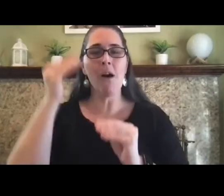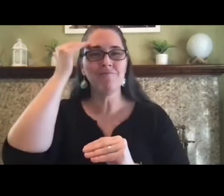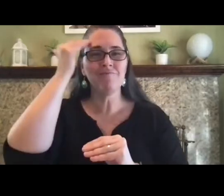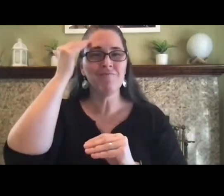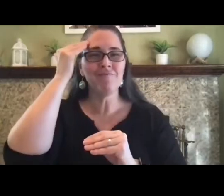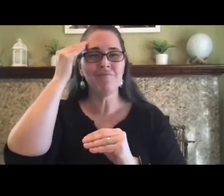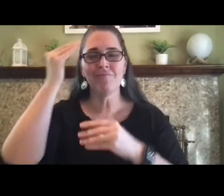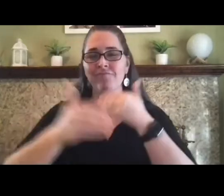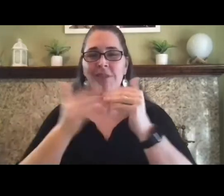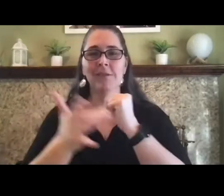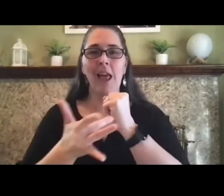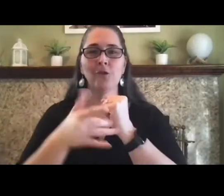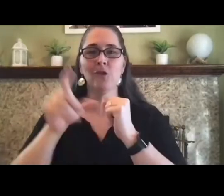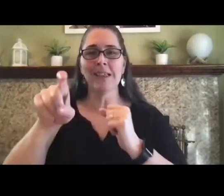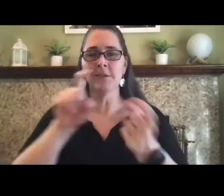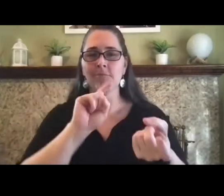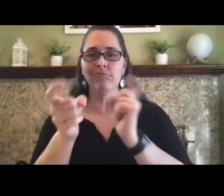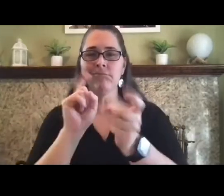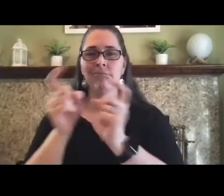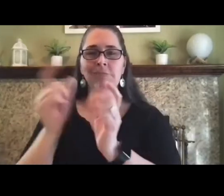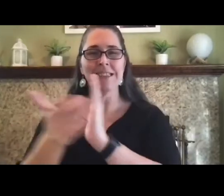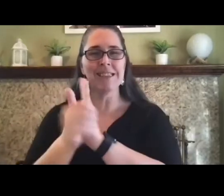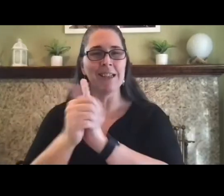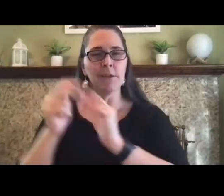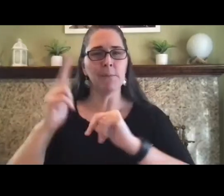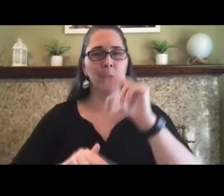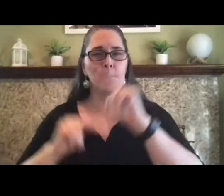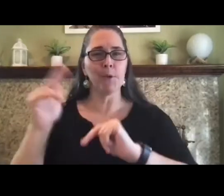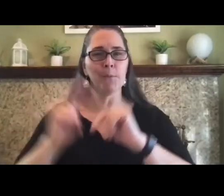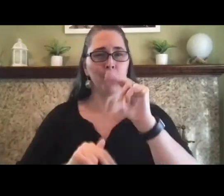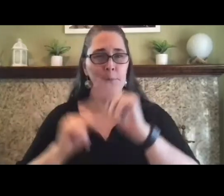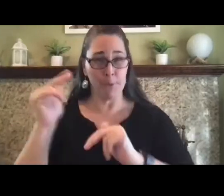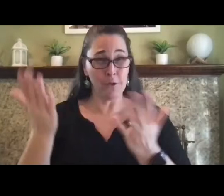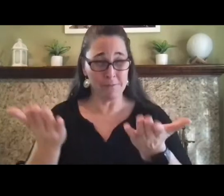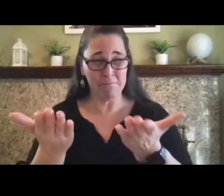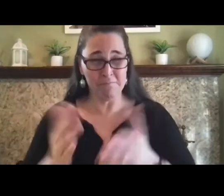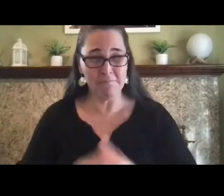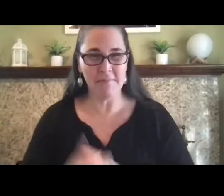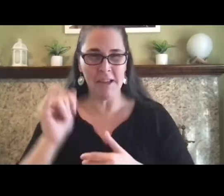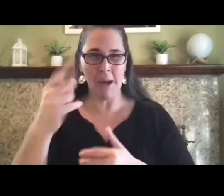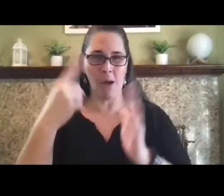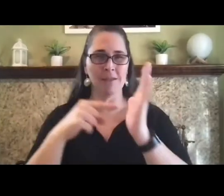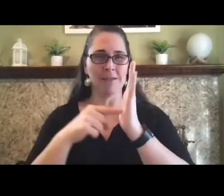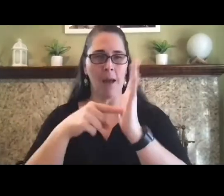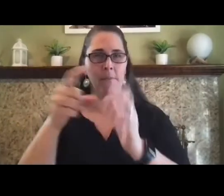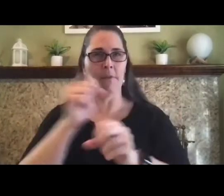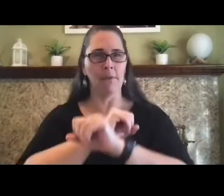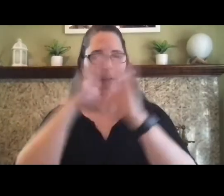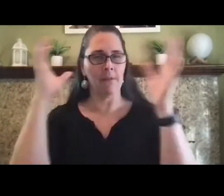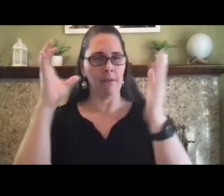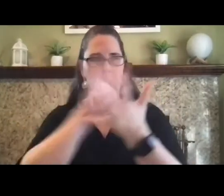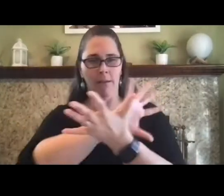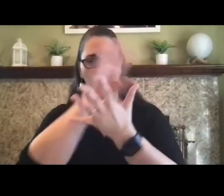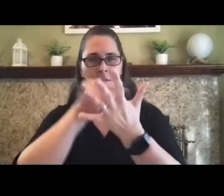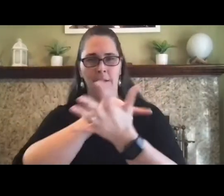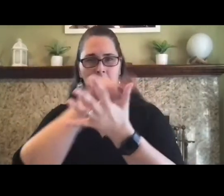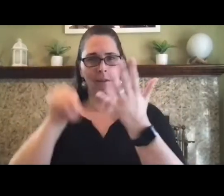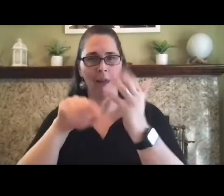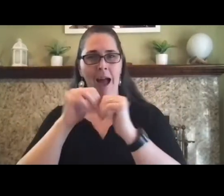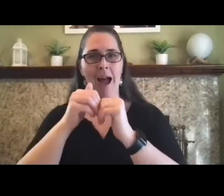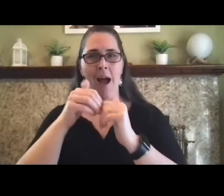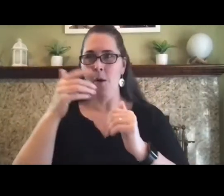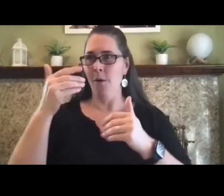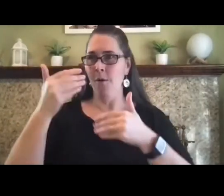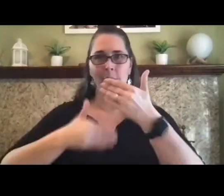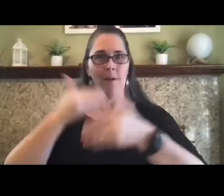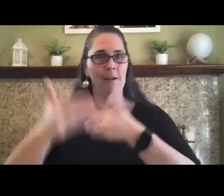so much about technology needs, including increased confidence and comfort levels with accessing Zoom. This is an example